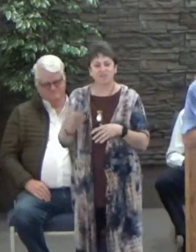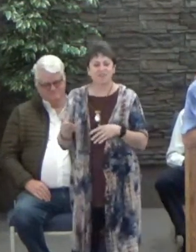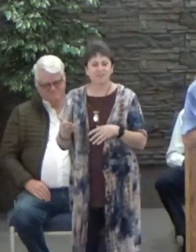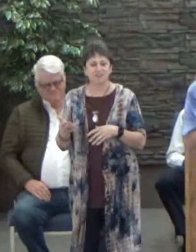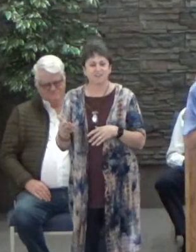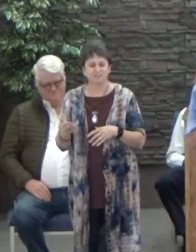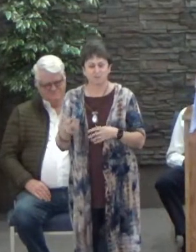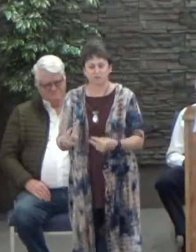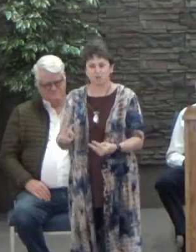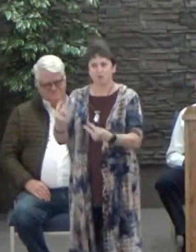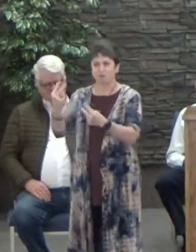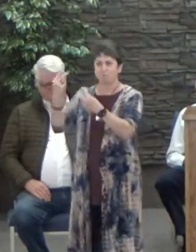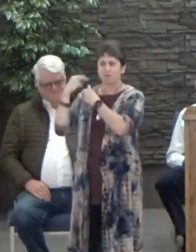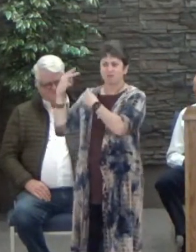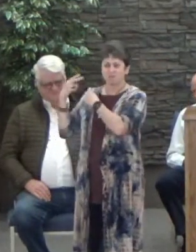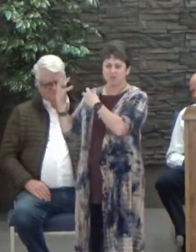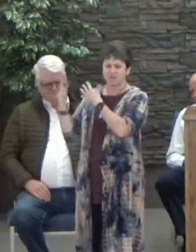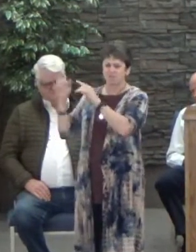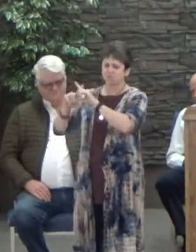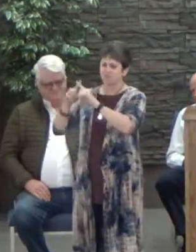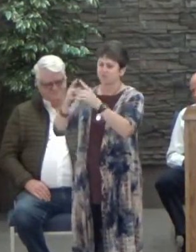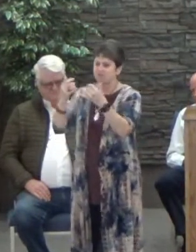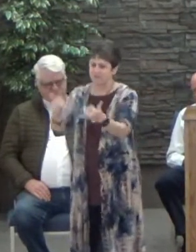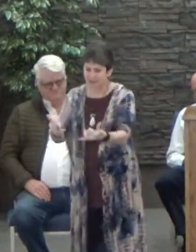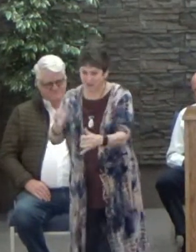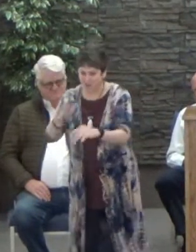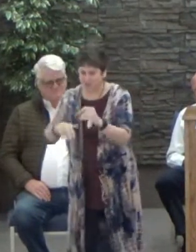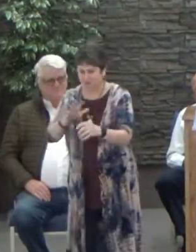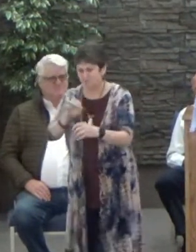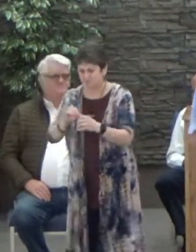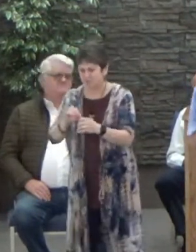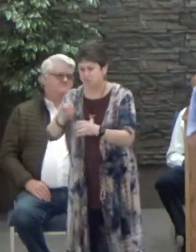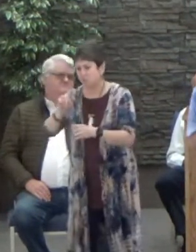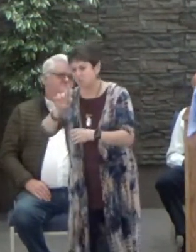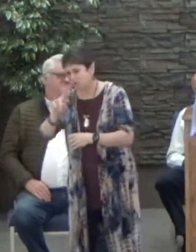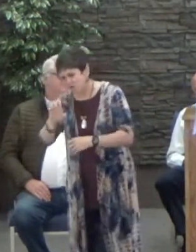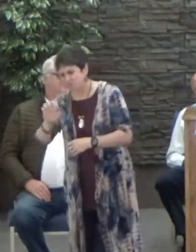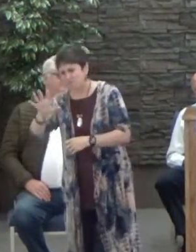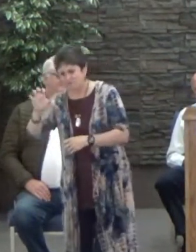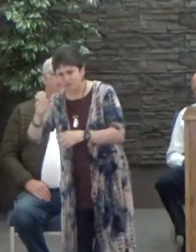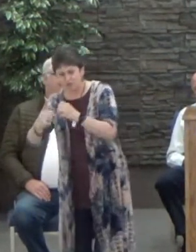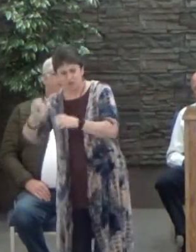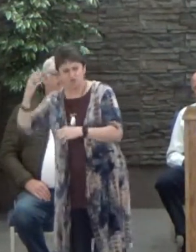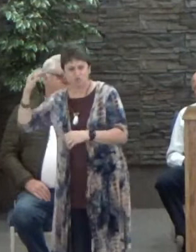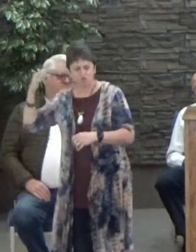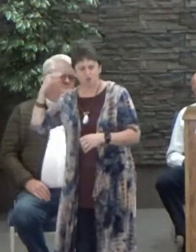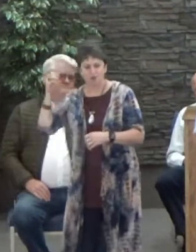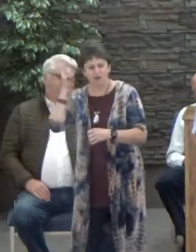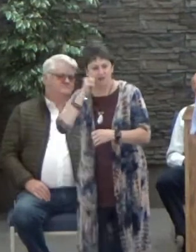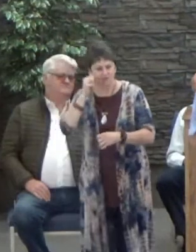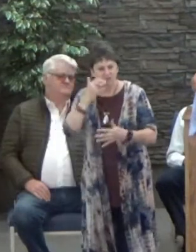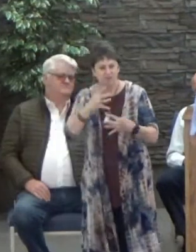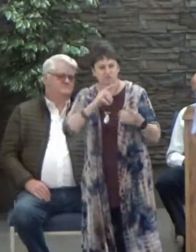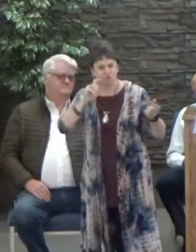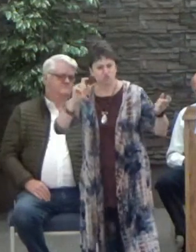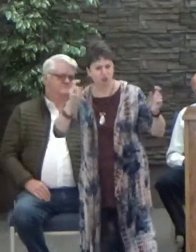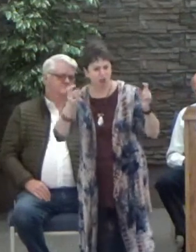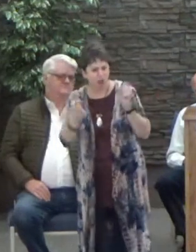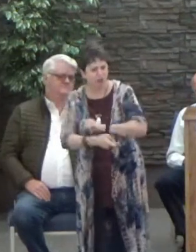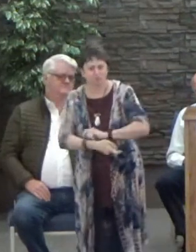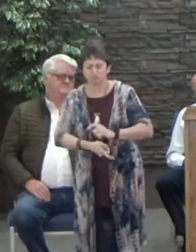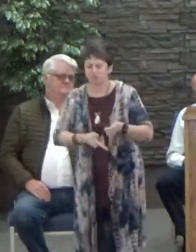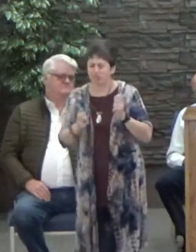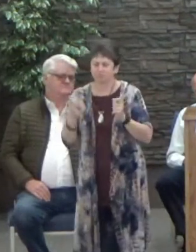as we look back through history, things are much different today than they were 50, 100, 500 years ago. And every day things seem to be changing even